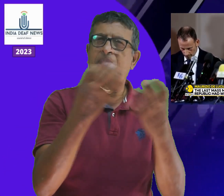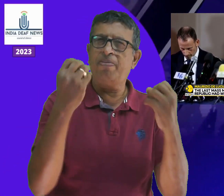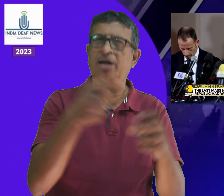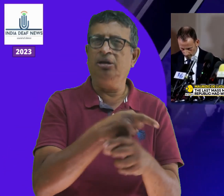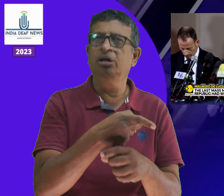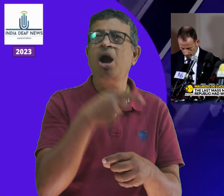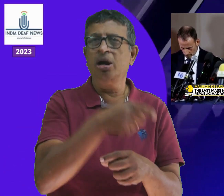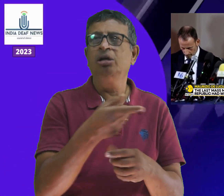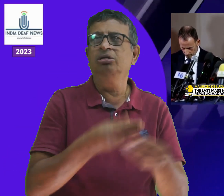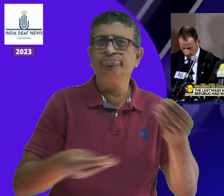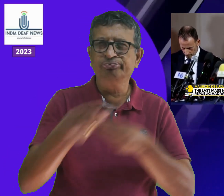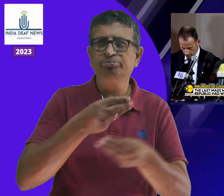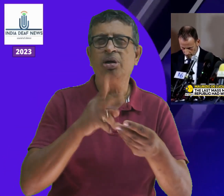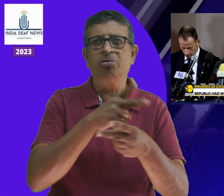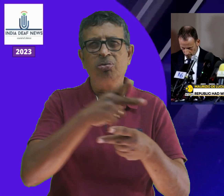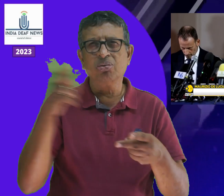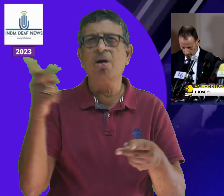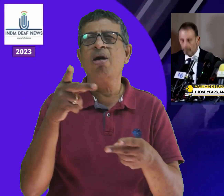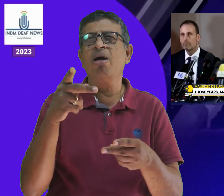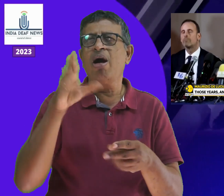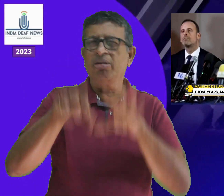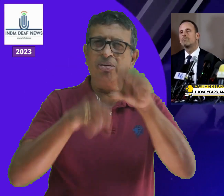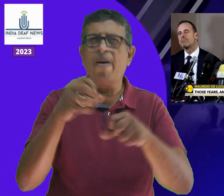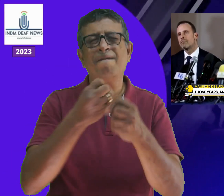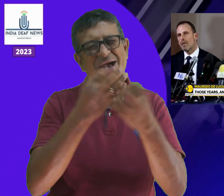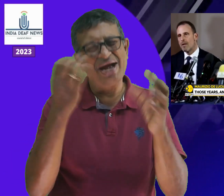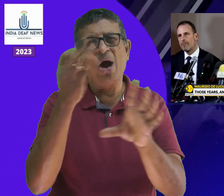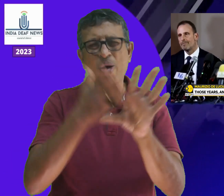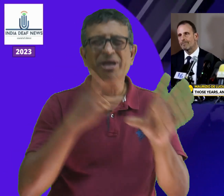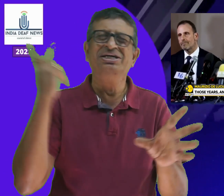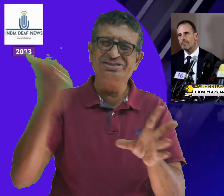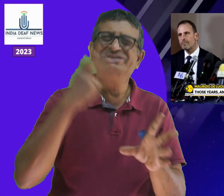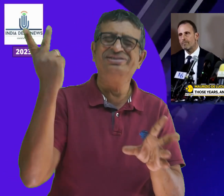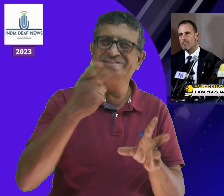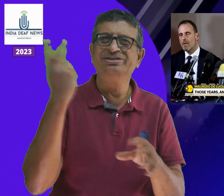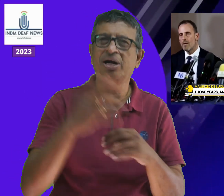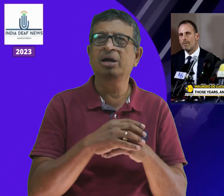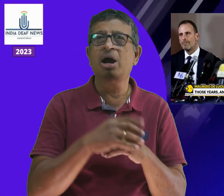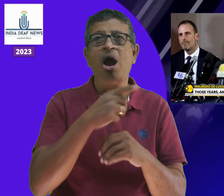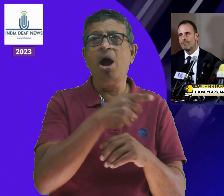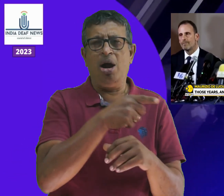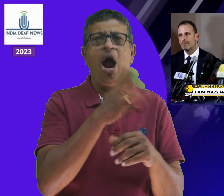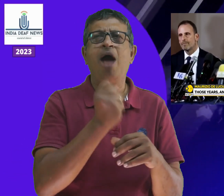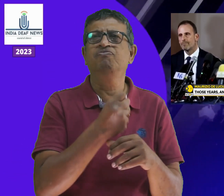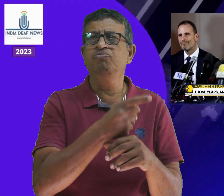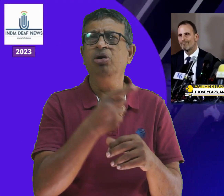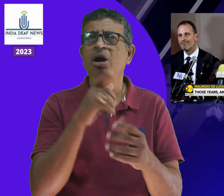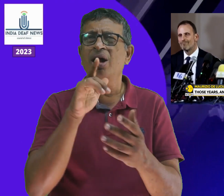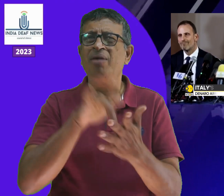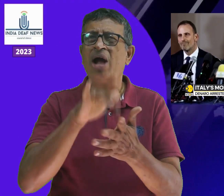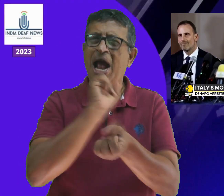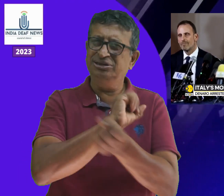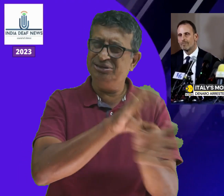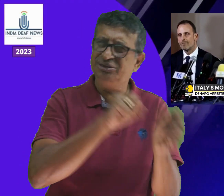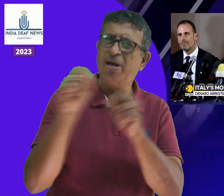1982-93. Era un debito che la Repubblica aveva nei confronti delle vittime di quegli anni e